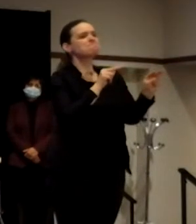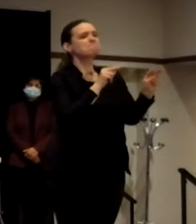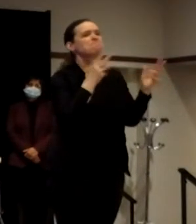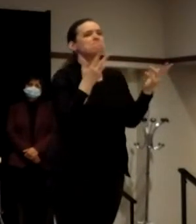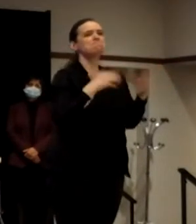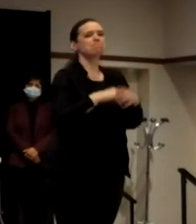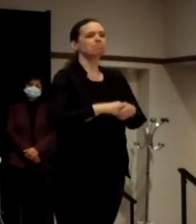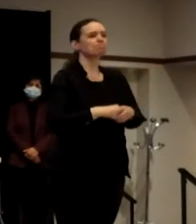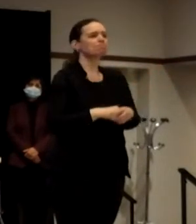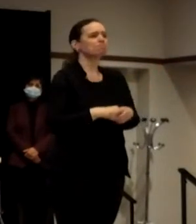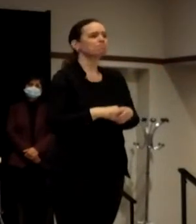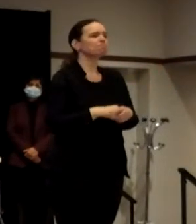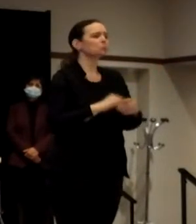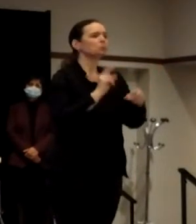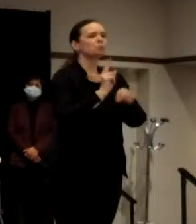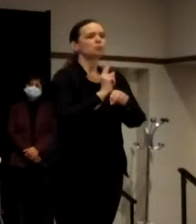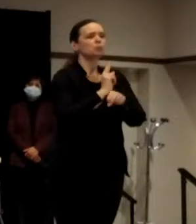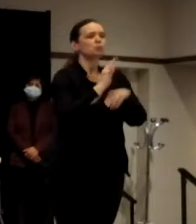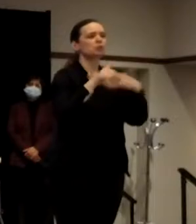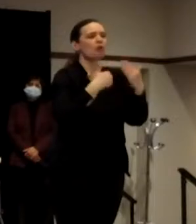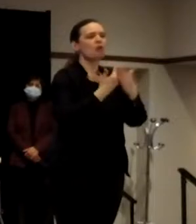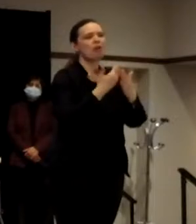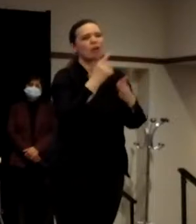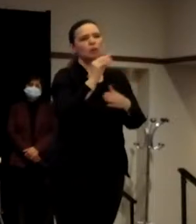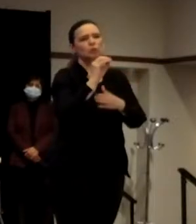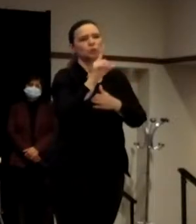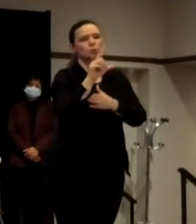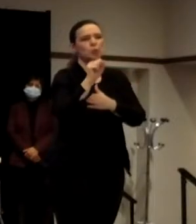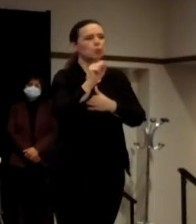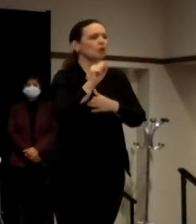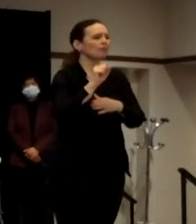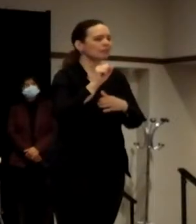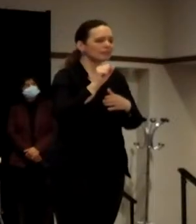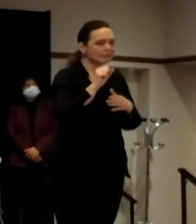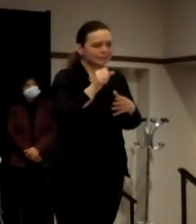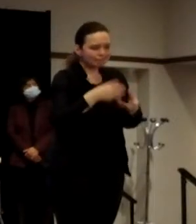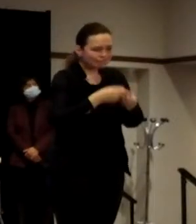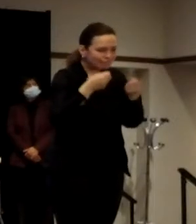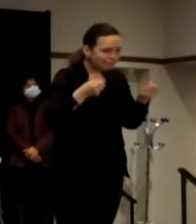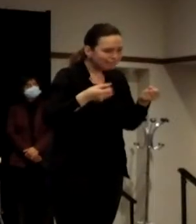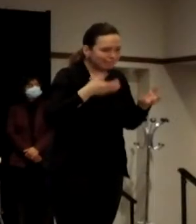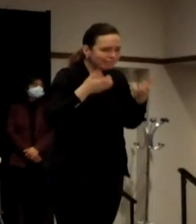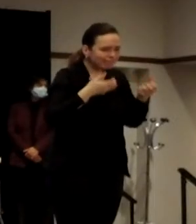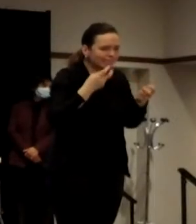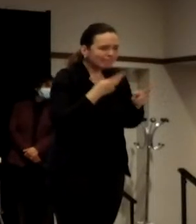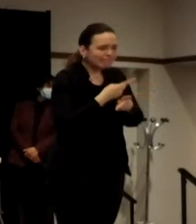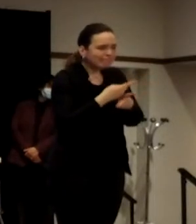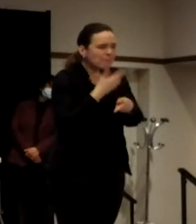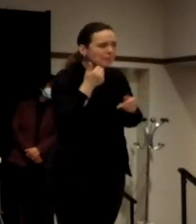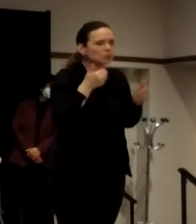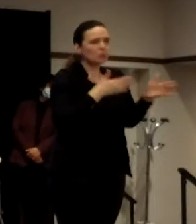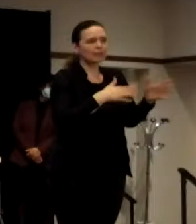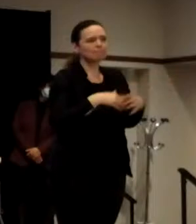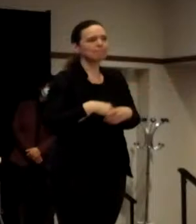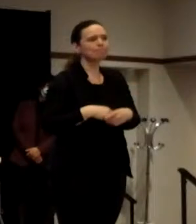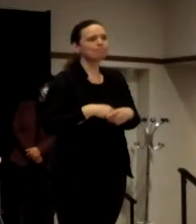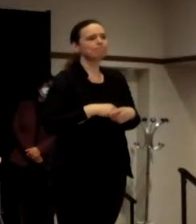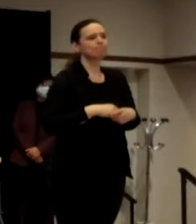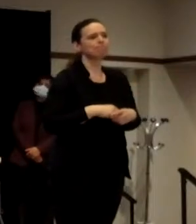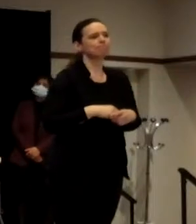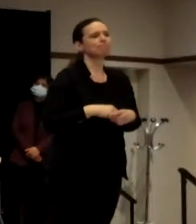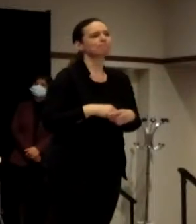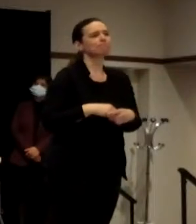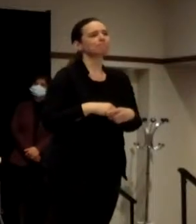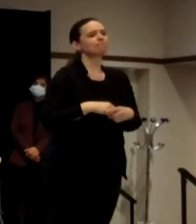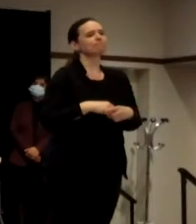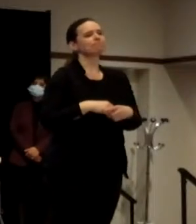utilize all of our tools to make sure that we find that balance. Where are we with getting fans into the War Memorial? Yeah, so the new guidance, I saw